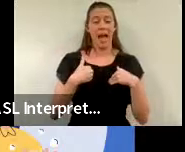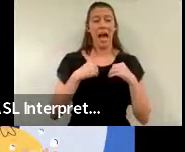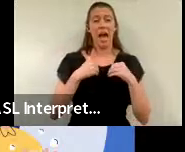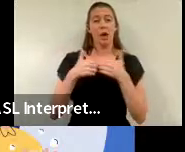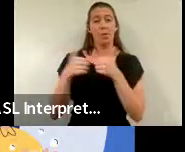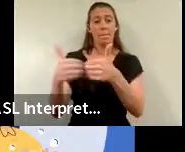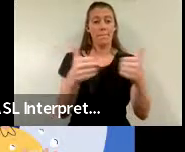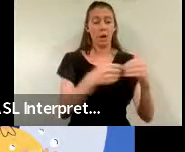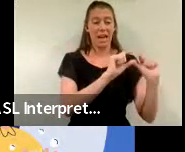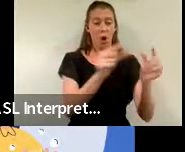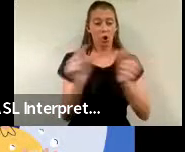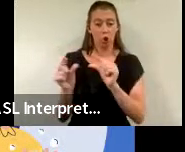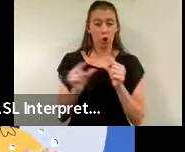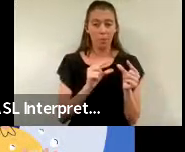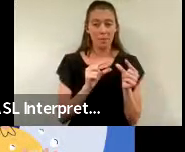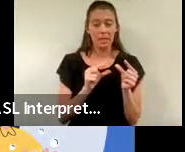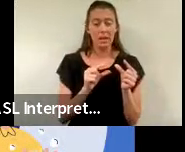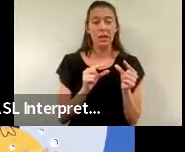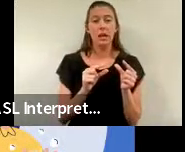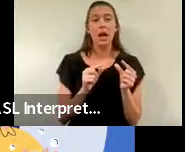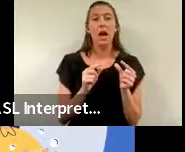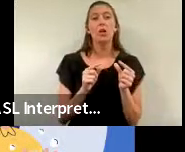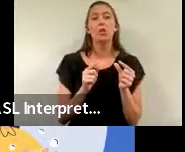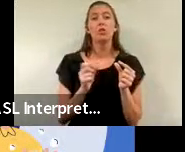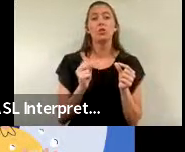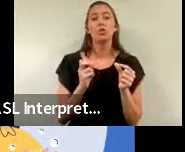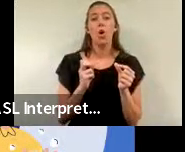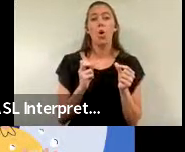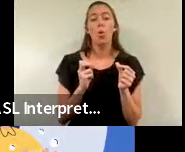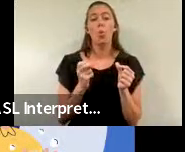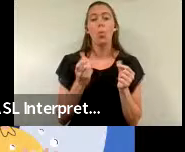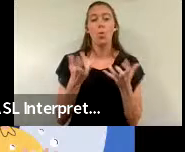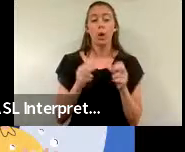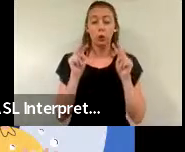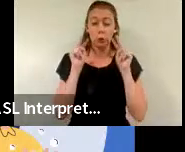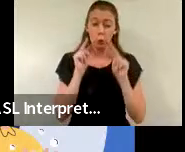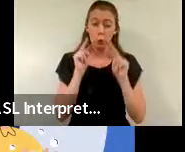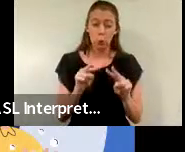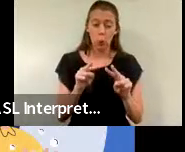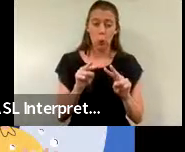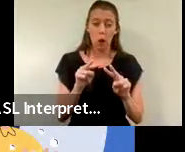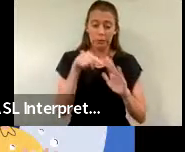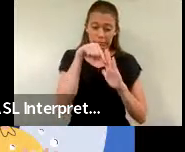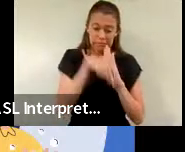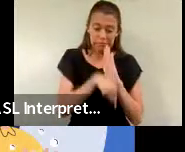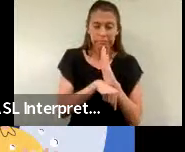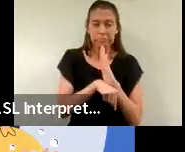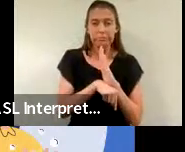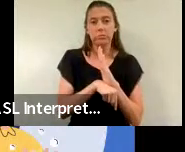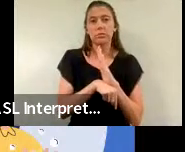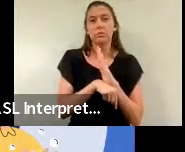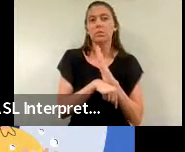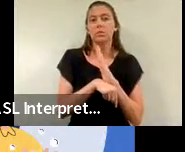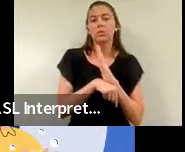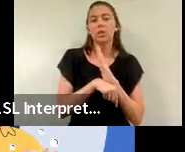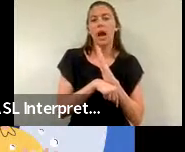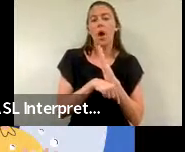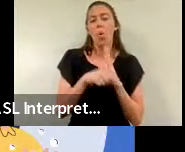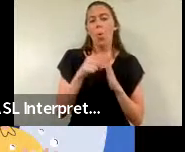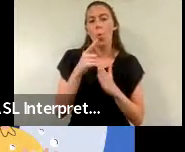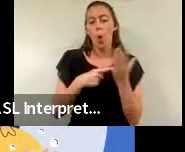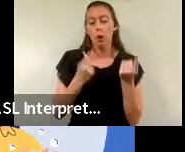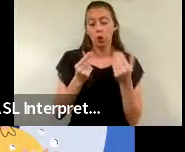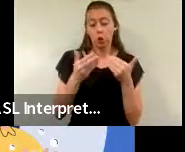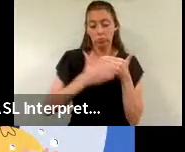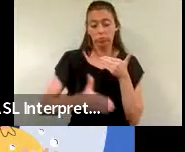of pulling those together, identifying what the core themes are, and then looking at what our strategies are moving forward. So I'm hoping in the next 30